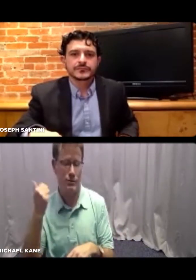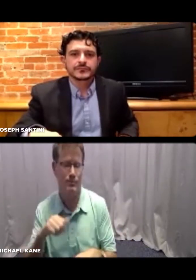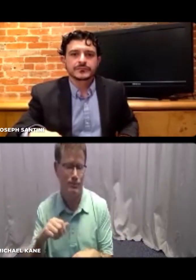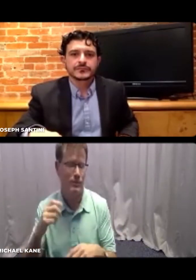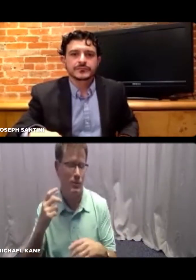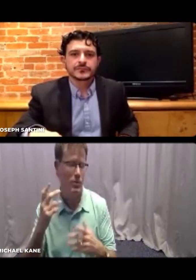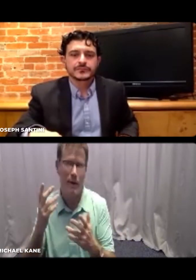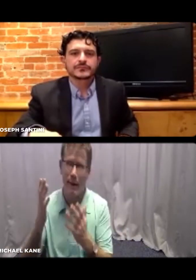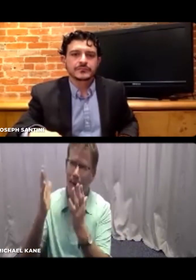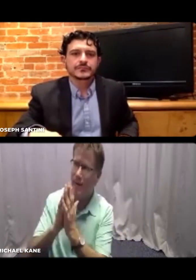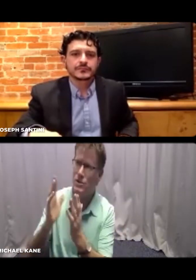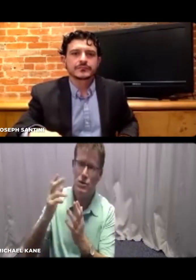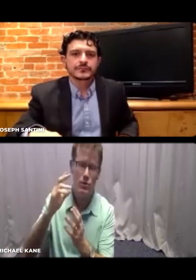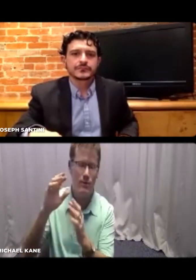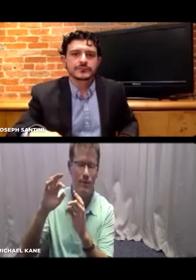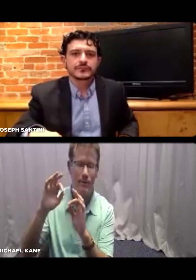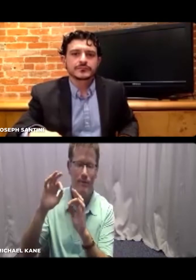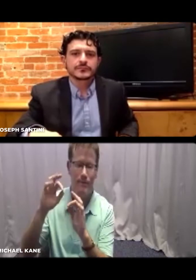So